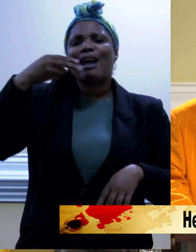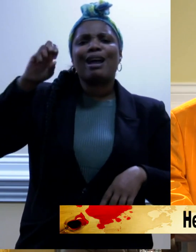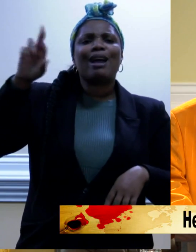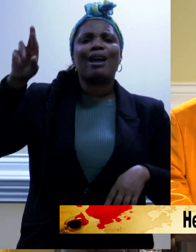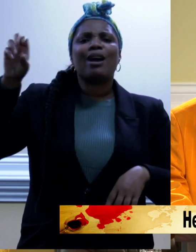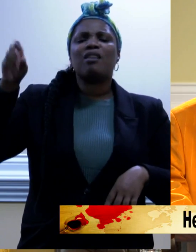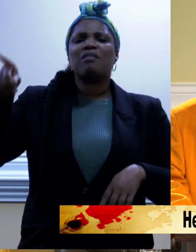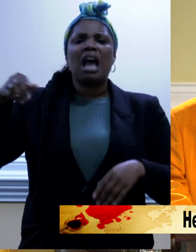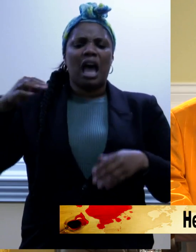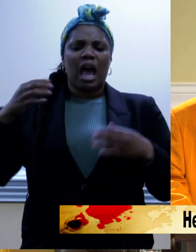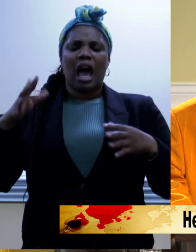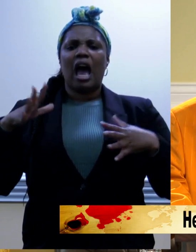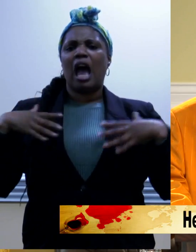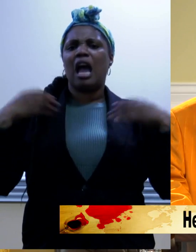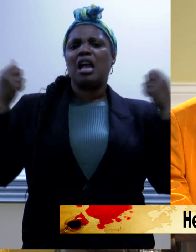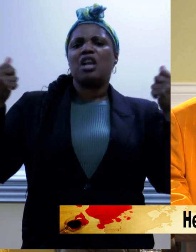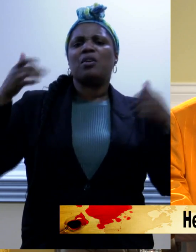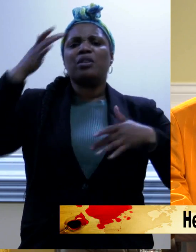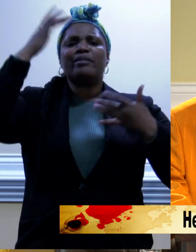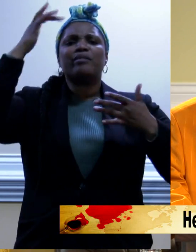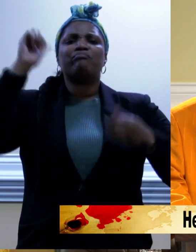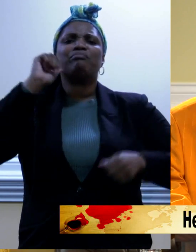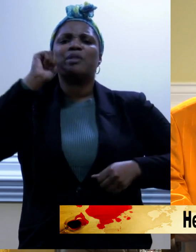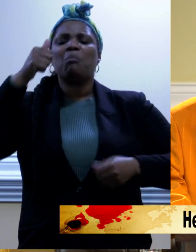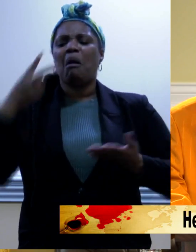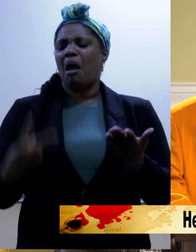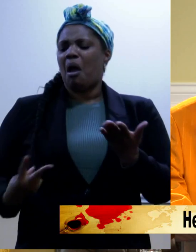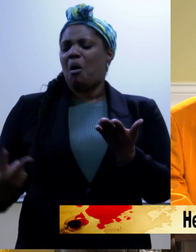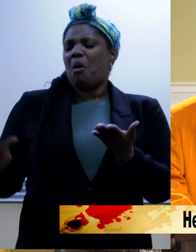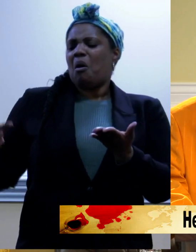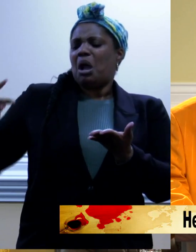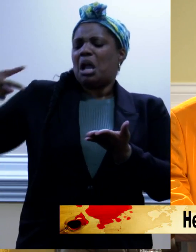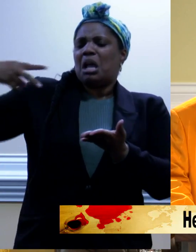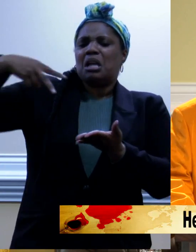sick, and tomorrow I raise the dead.